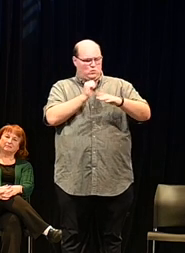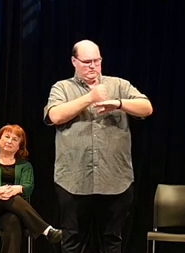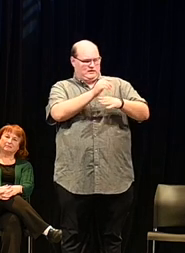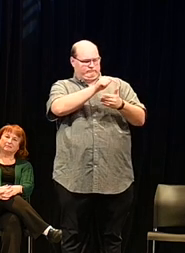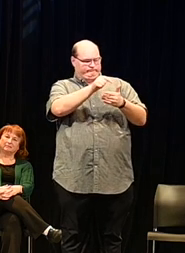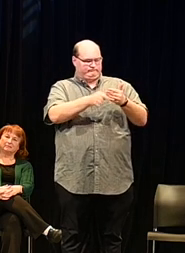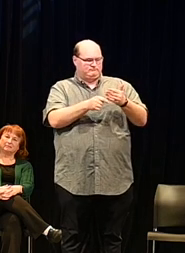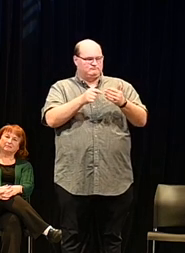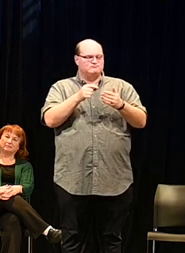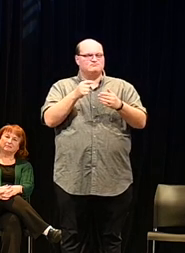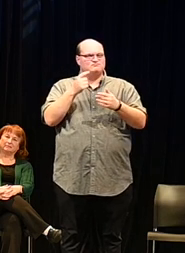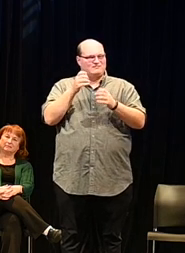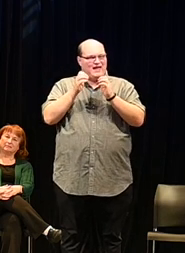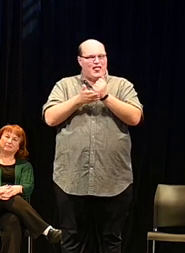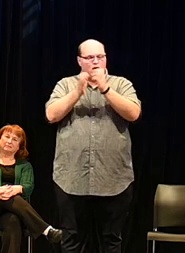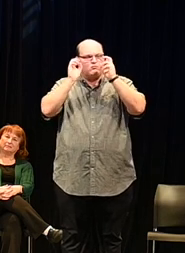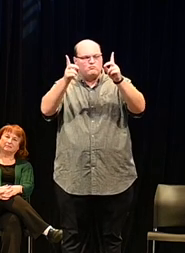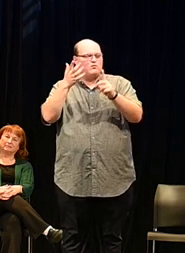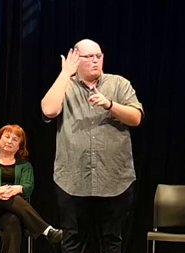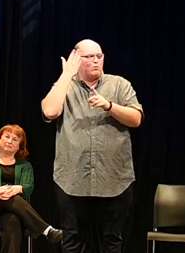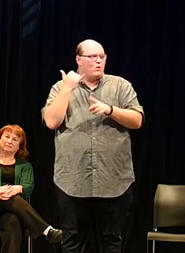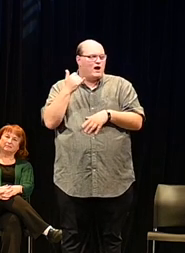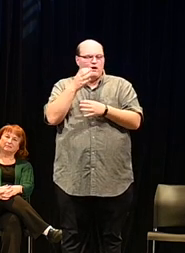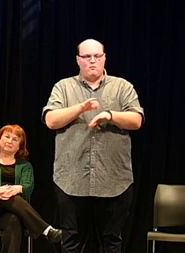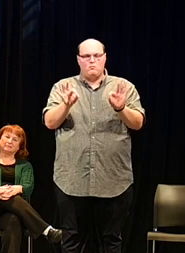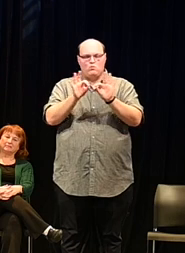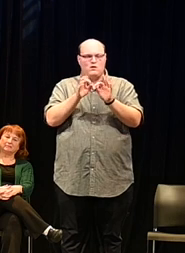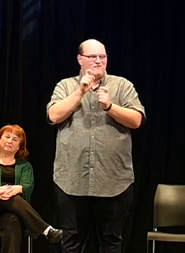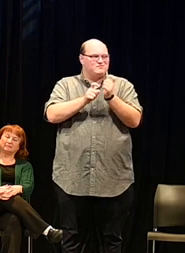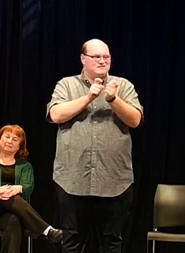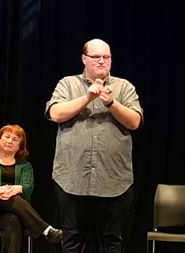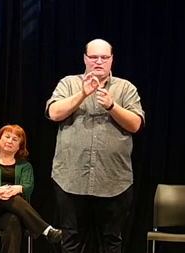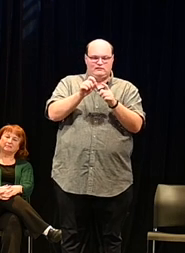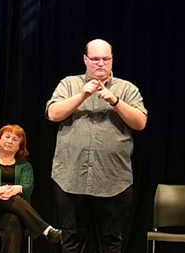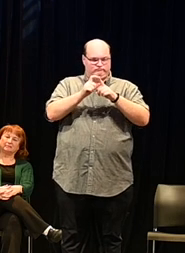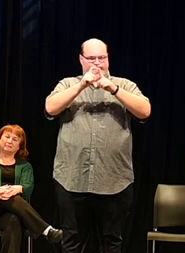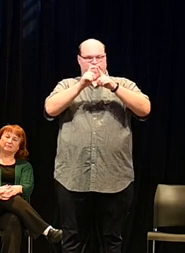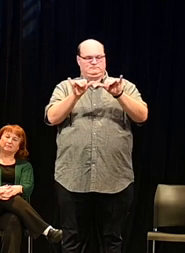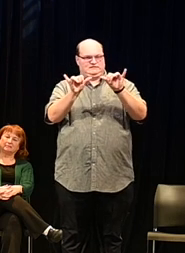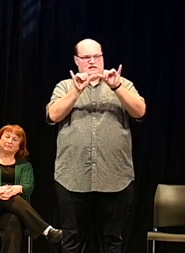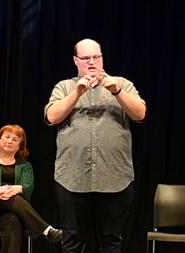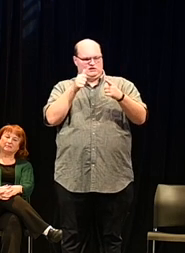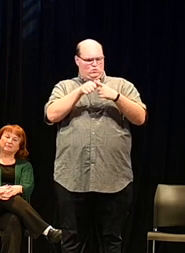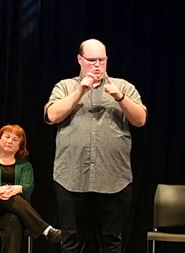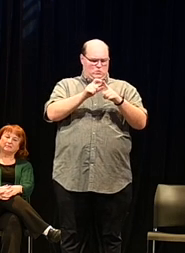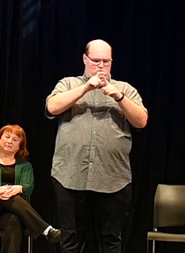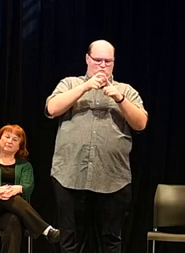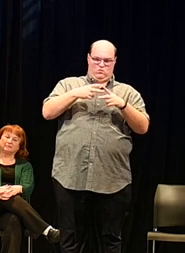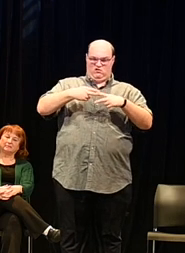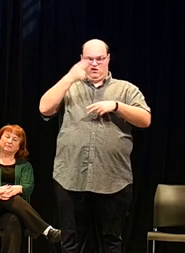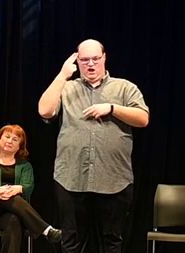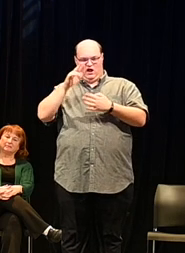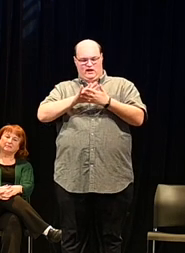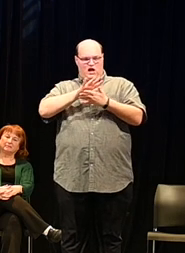together about why it's important to have a certain font size, why it's important to have high contrast for those